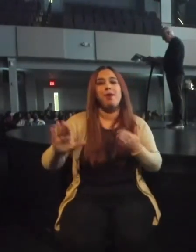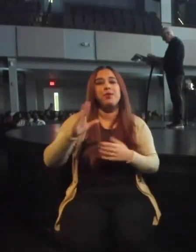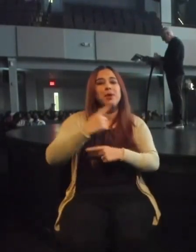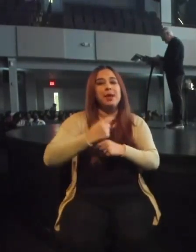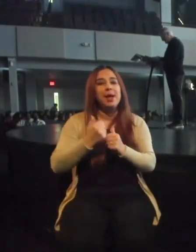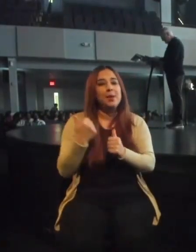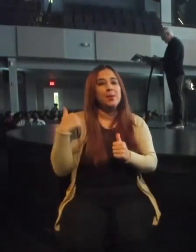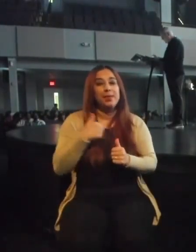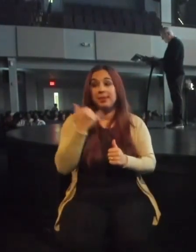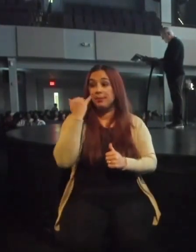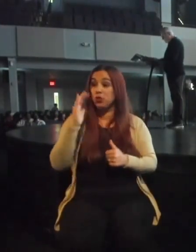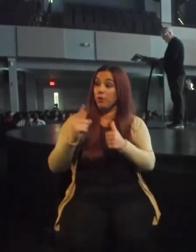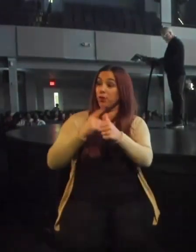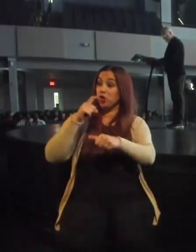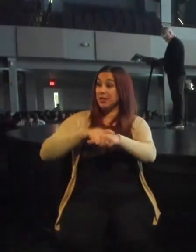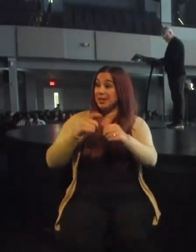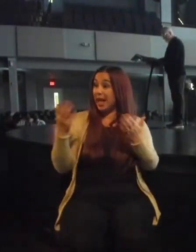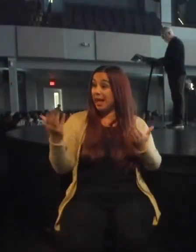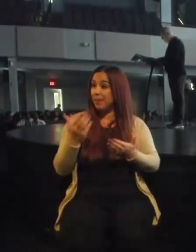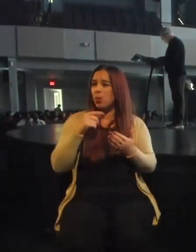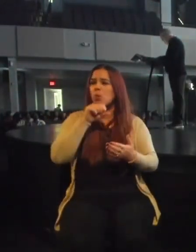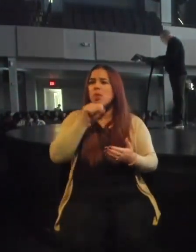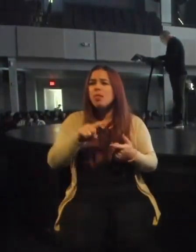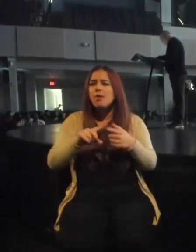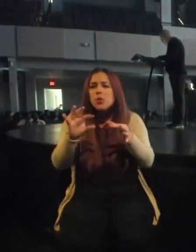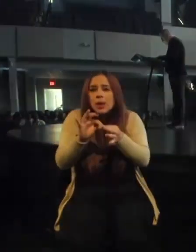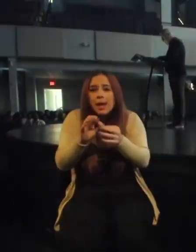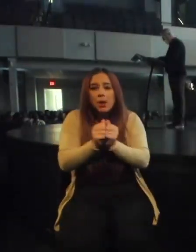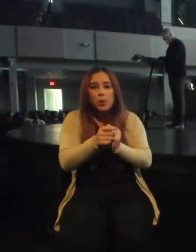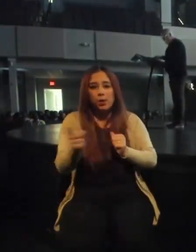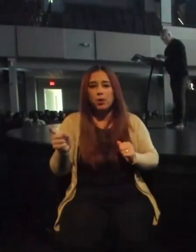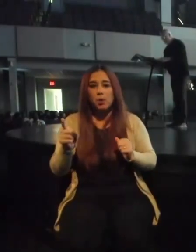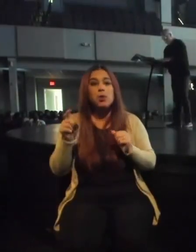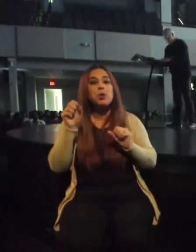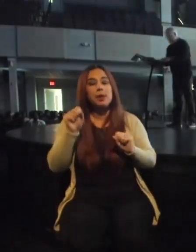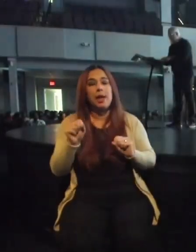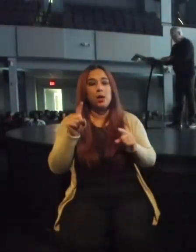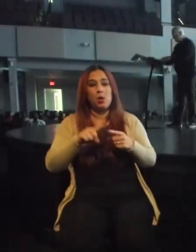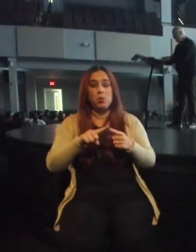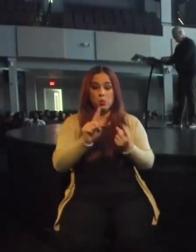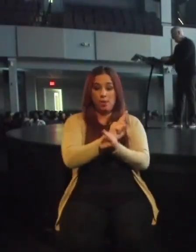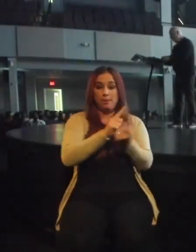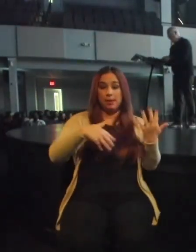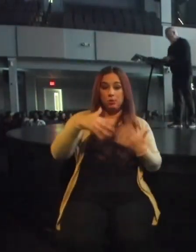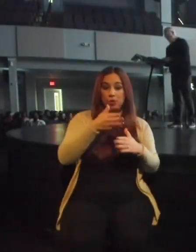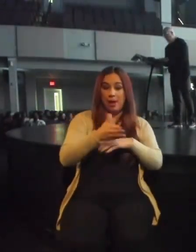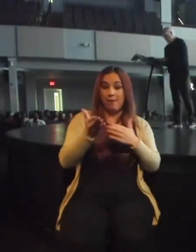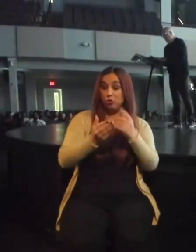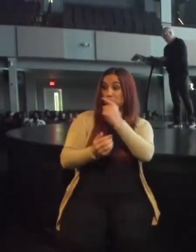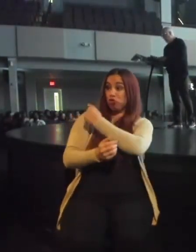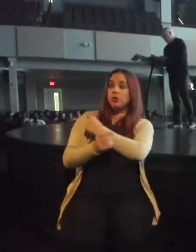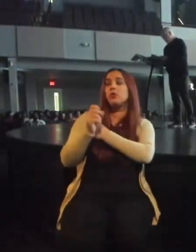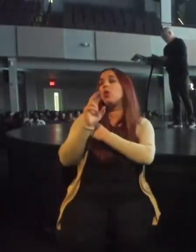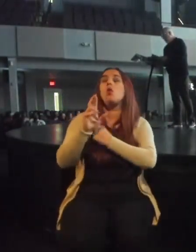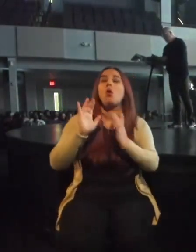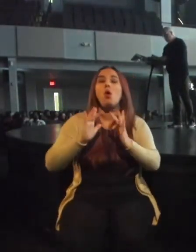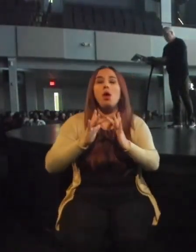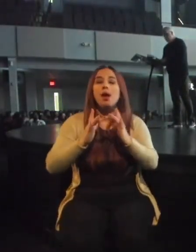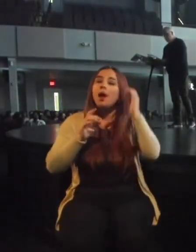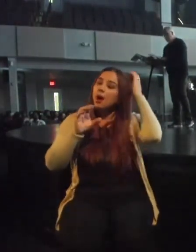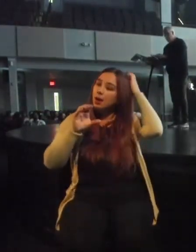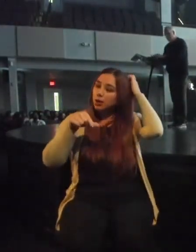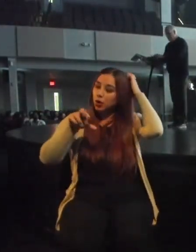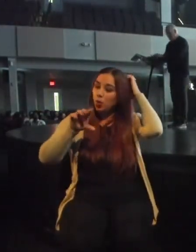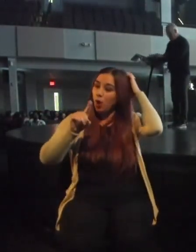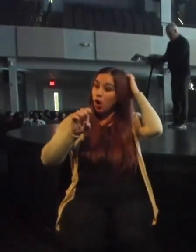first time, we would love to connect with you. You can do so in person by visiting meet and greet after service, or digitally by scanning the QR